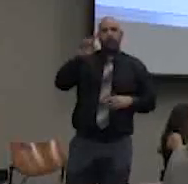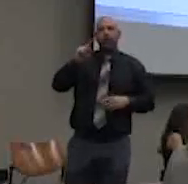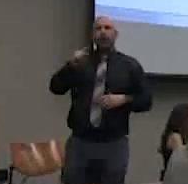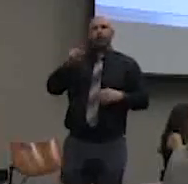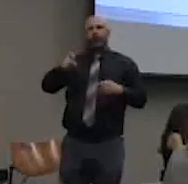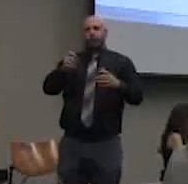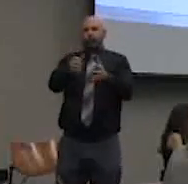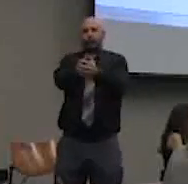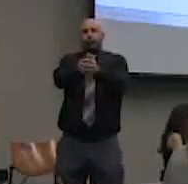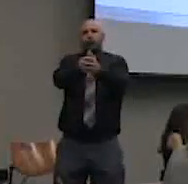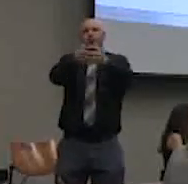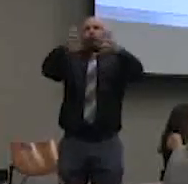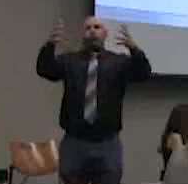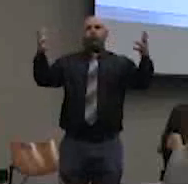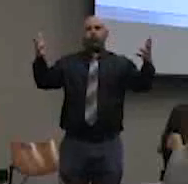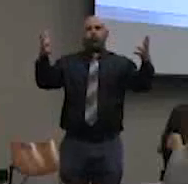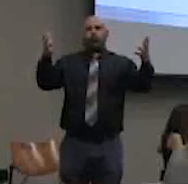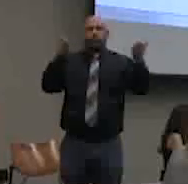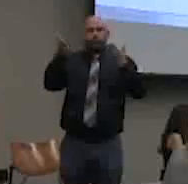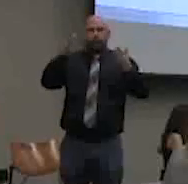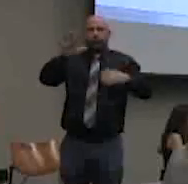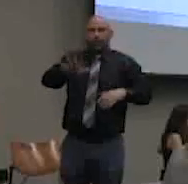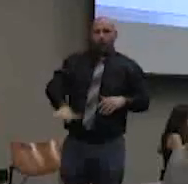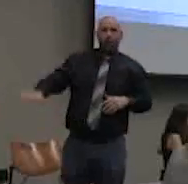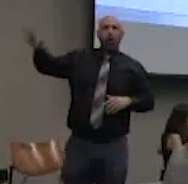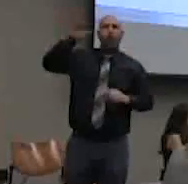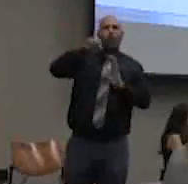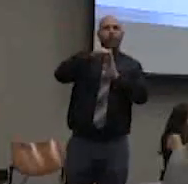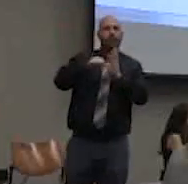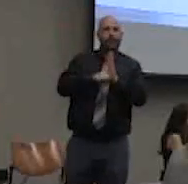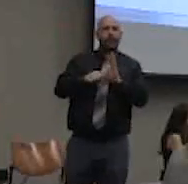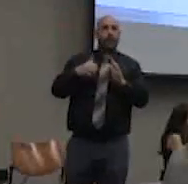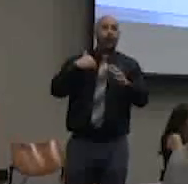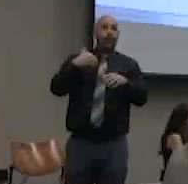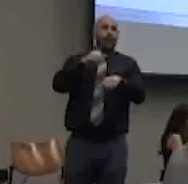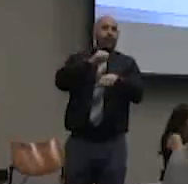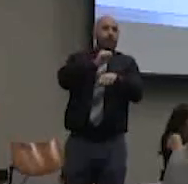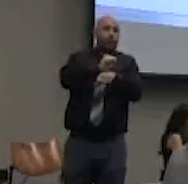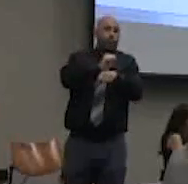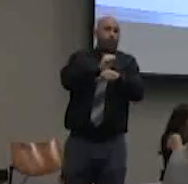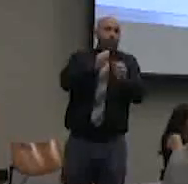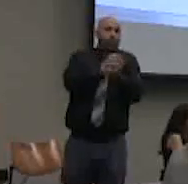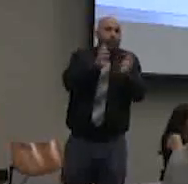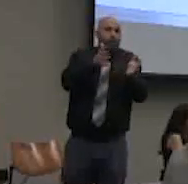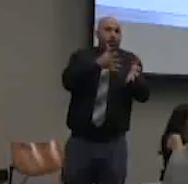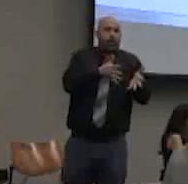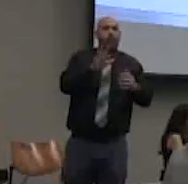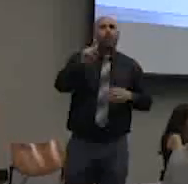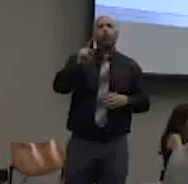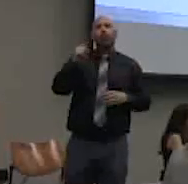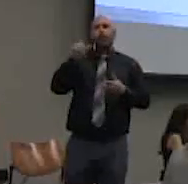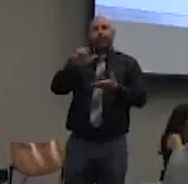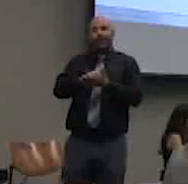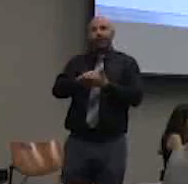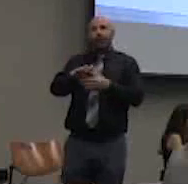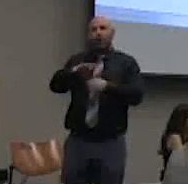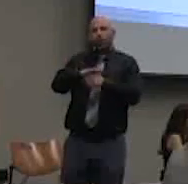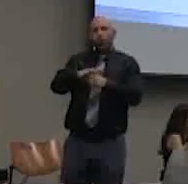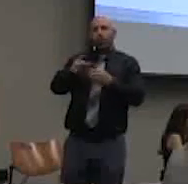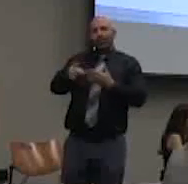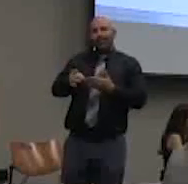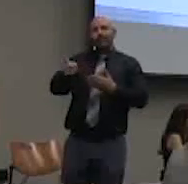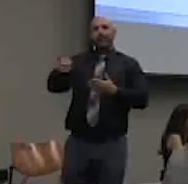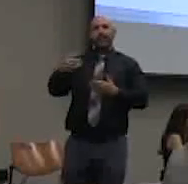of kids. And so we certainly have a lot of work to do as well, but we believe deeply that local leaders